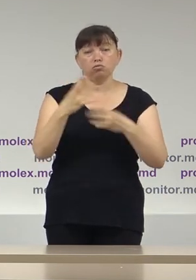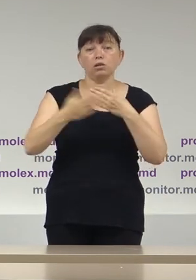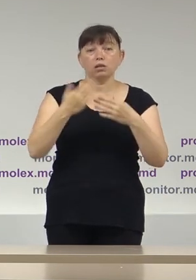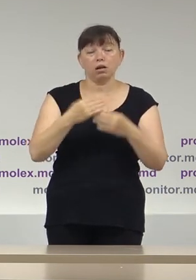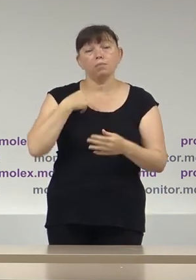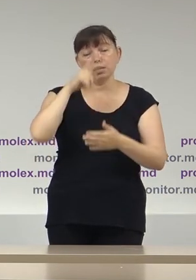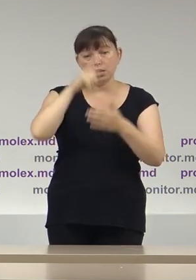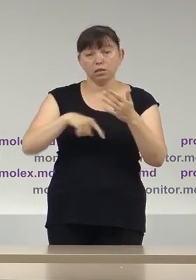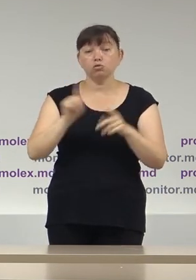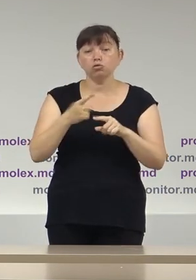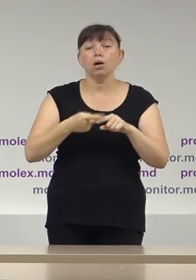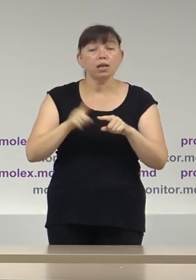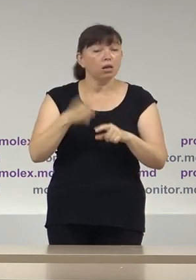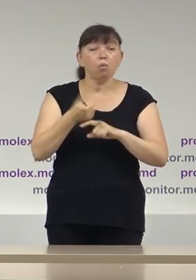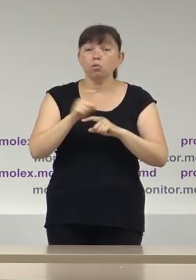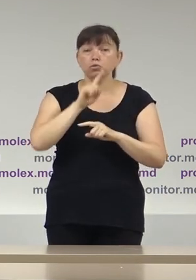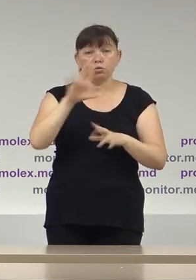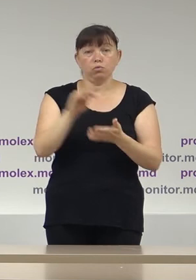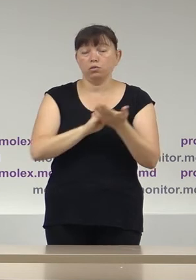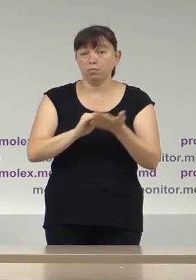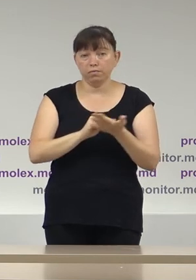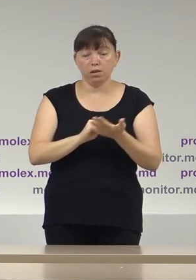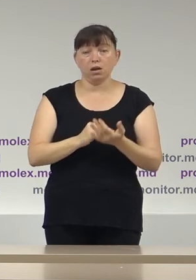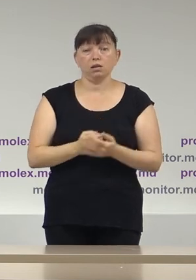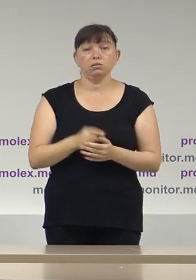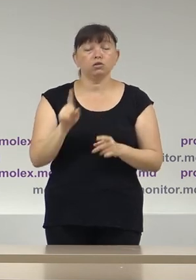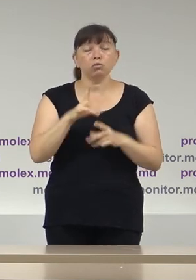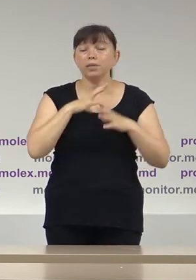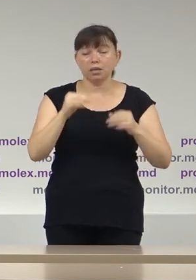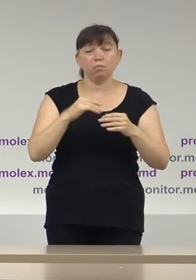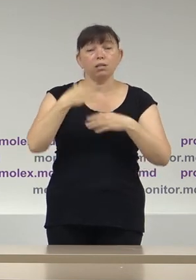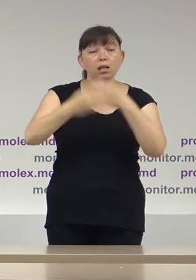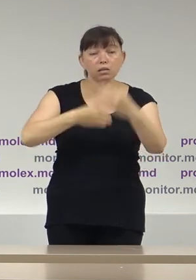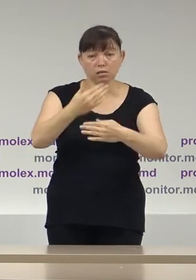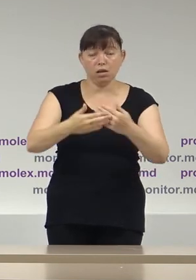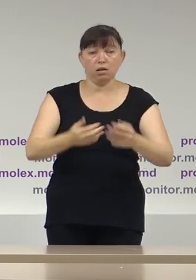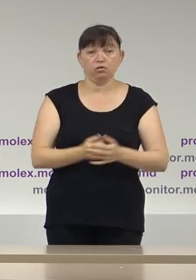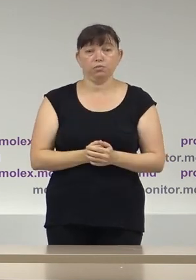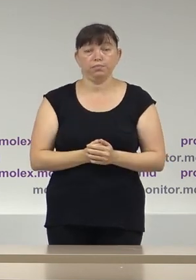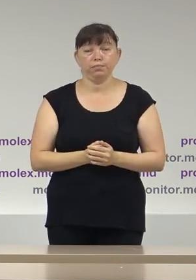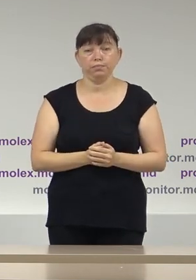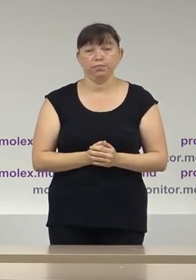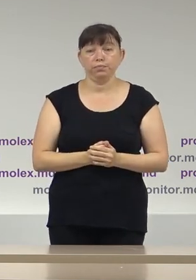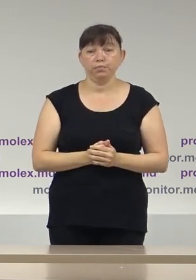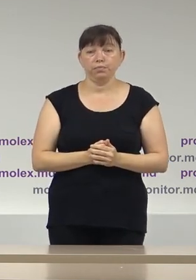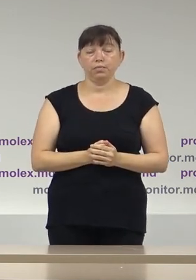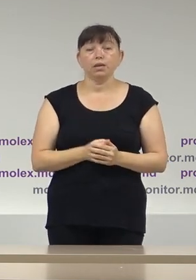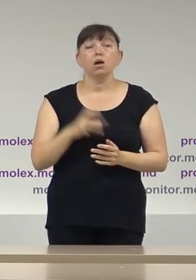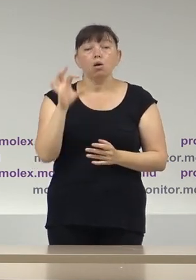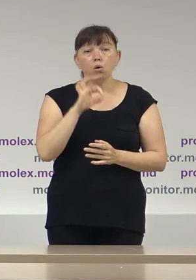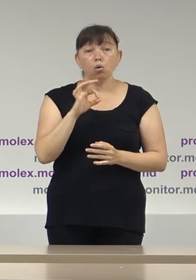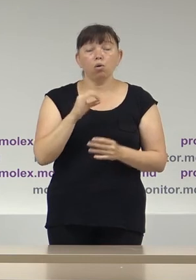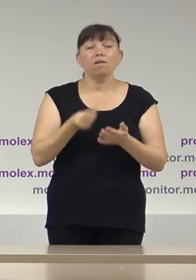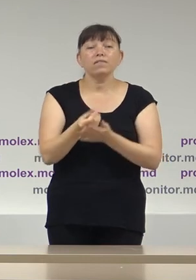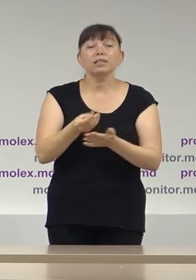of violence, aggressive behavior, intimidation is condemned, and we hope very much that such things will not be repeated